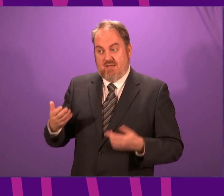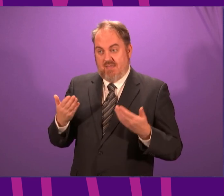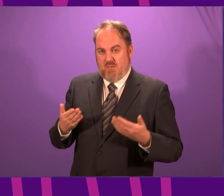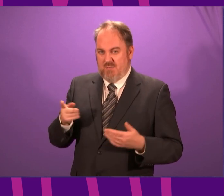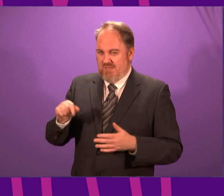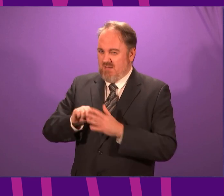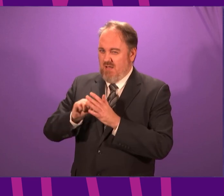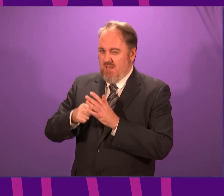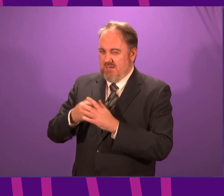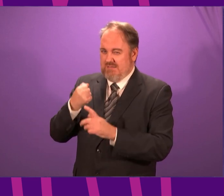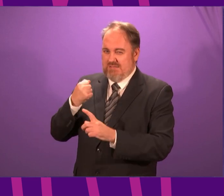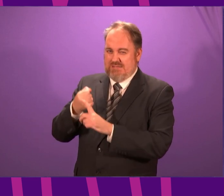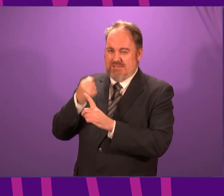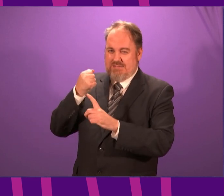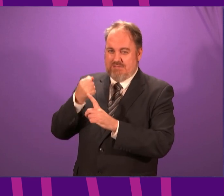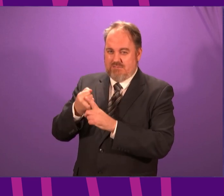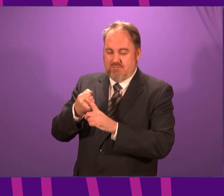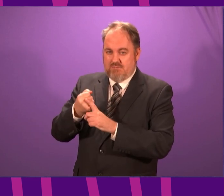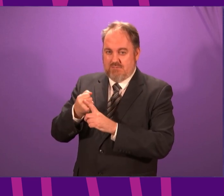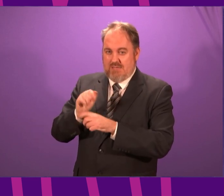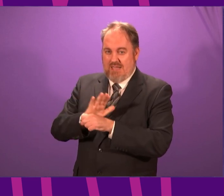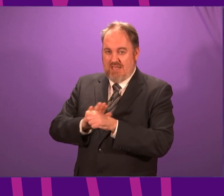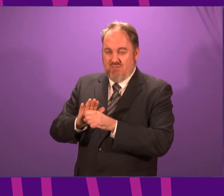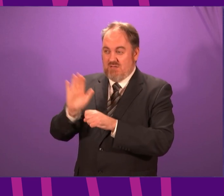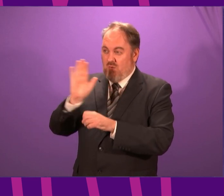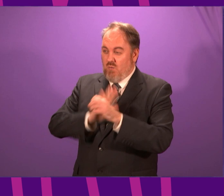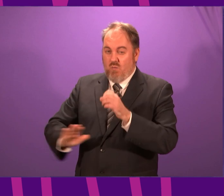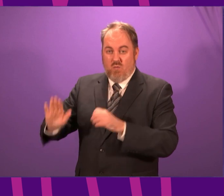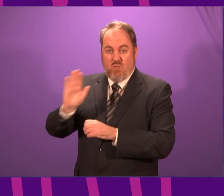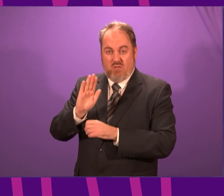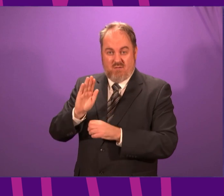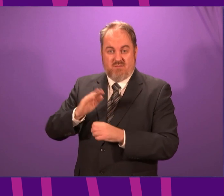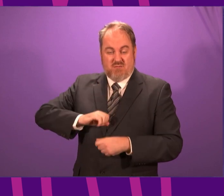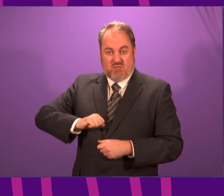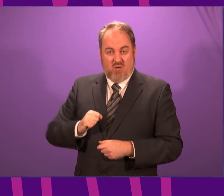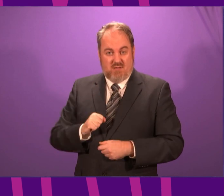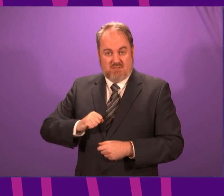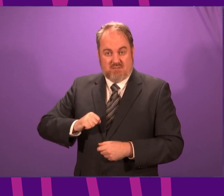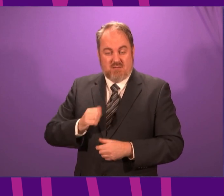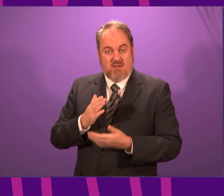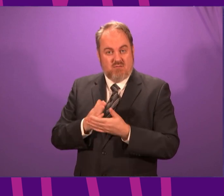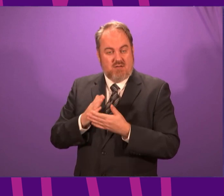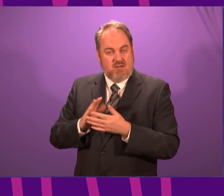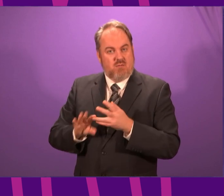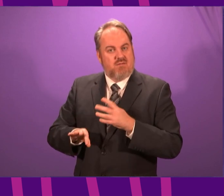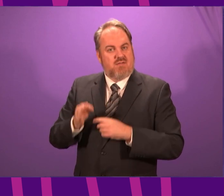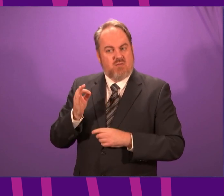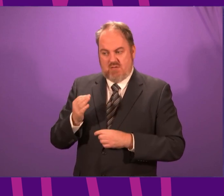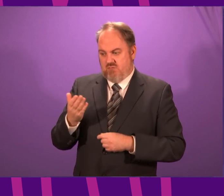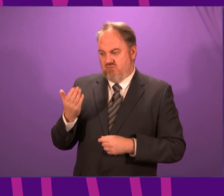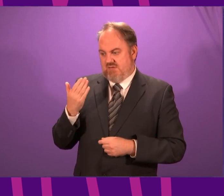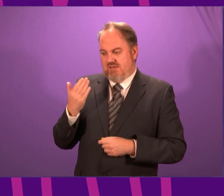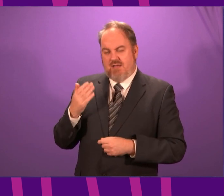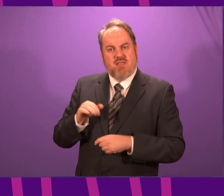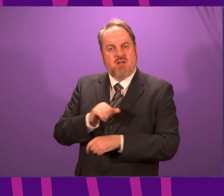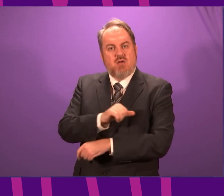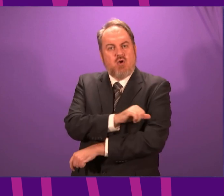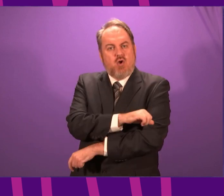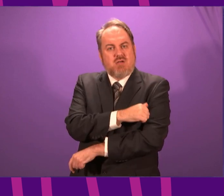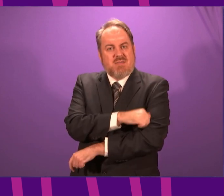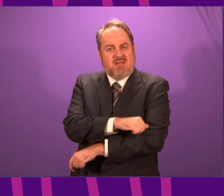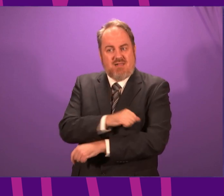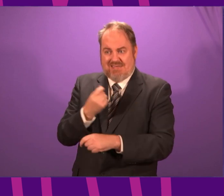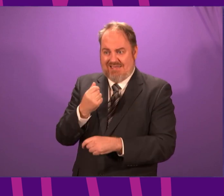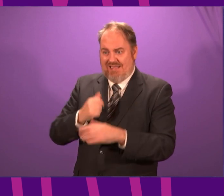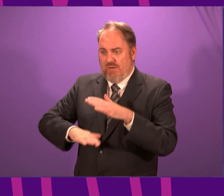the hardest hit areas in the country in terms of COVID cases. And last week, we learned from NHS Lanarkshire that our hospitals were becoming close to the